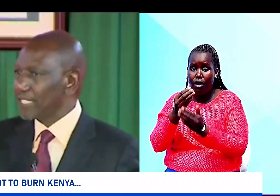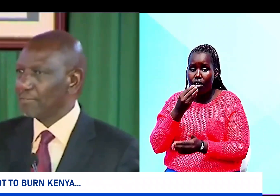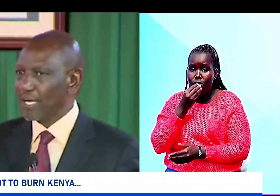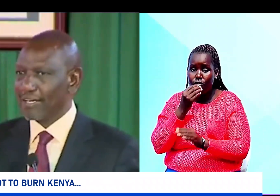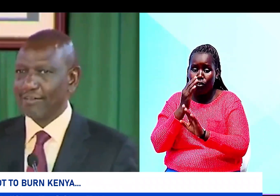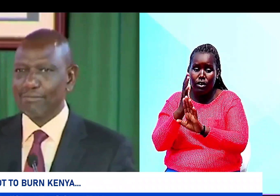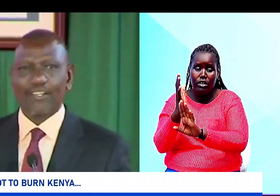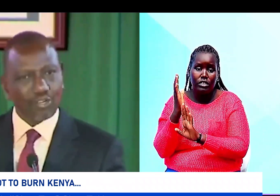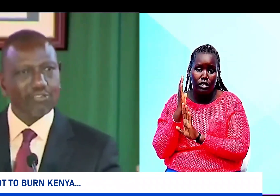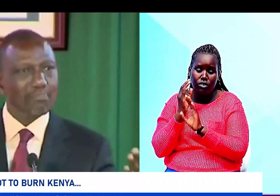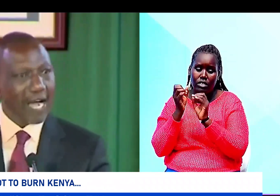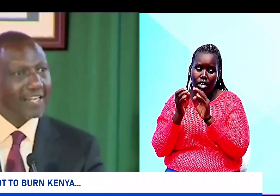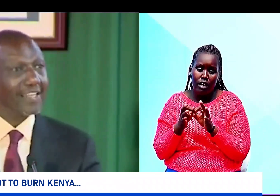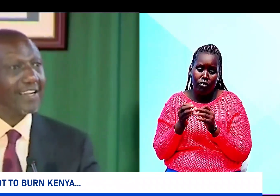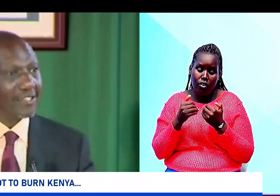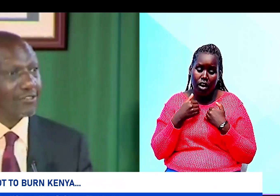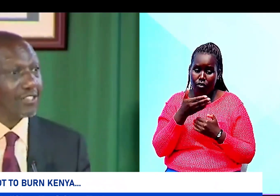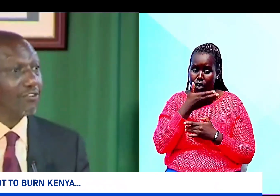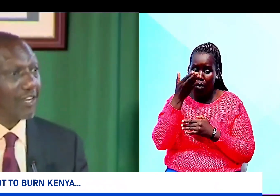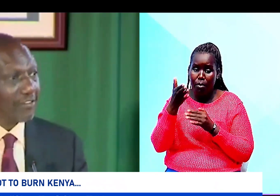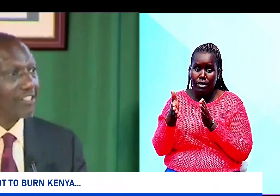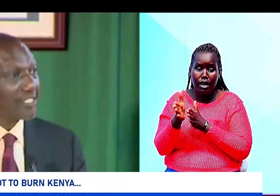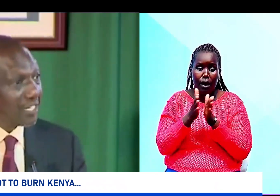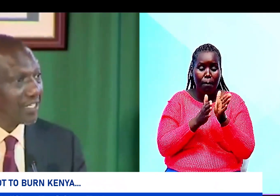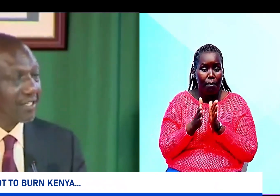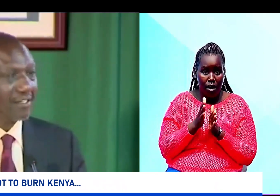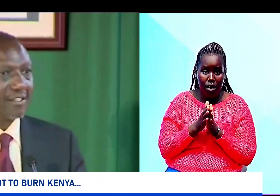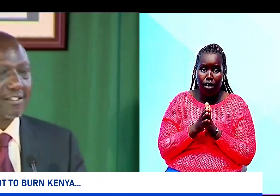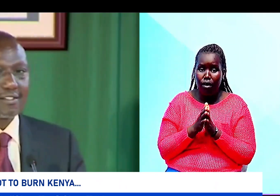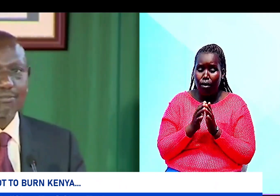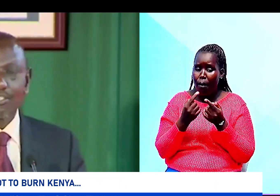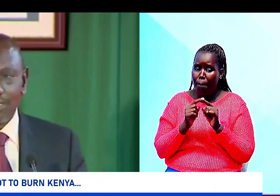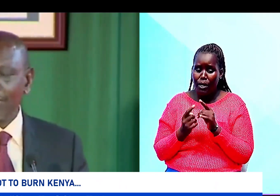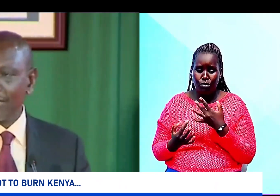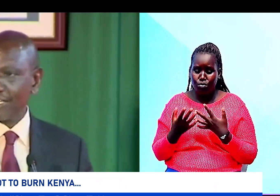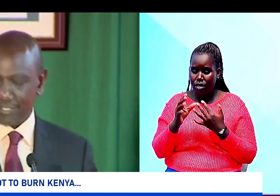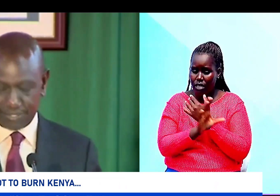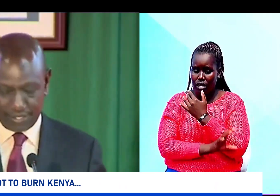better plan, but don't ban the country for heaven's sake. We don't have another country.